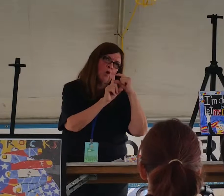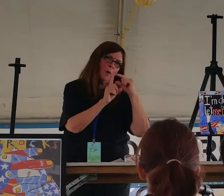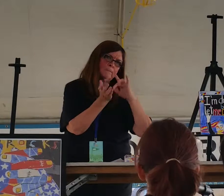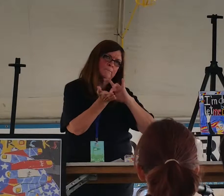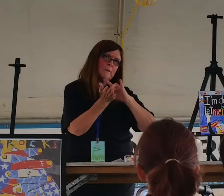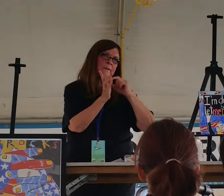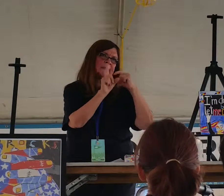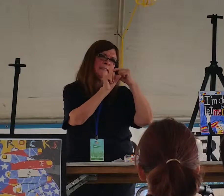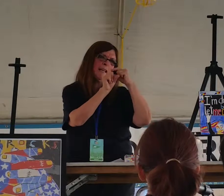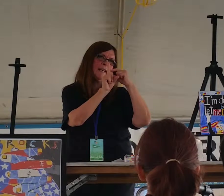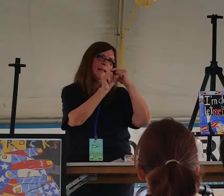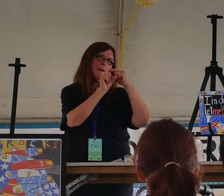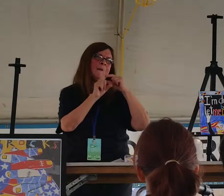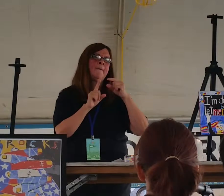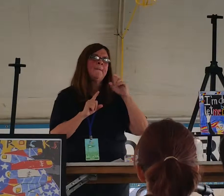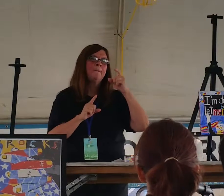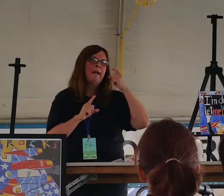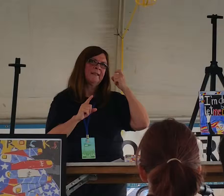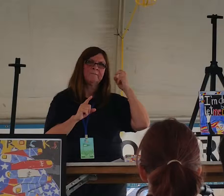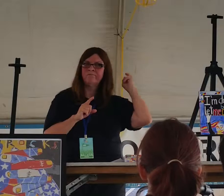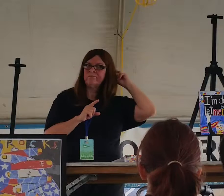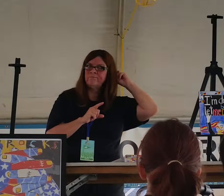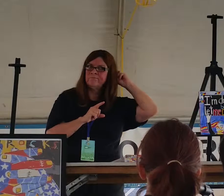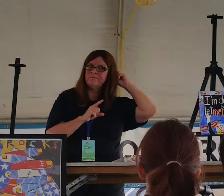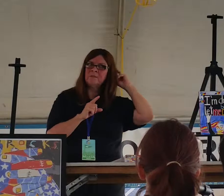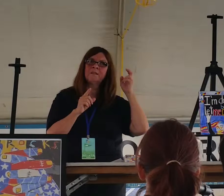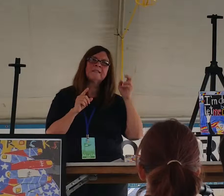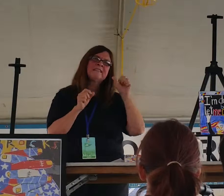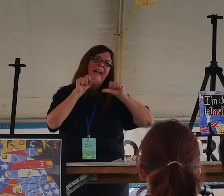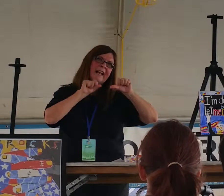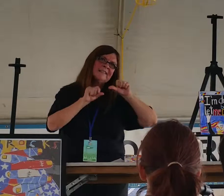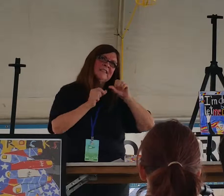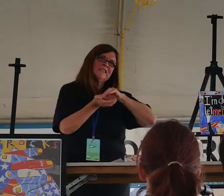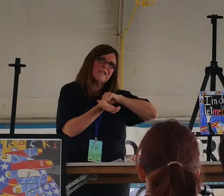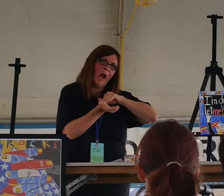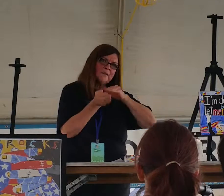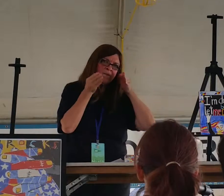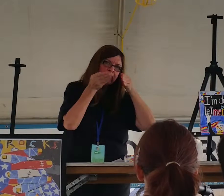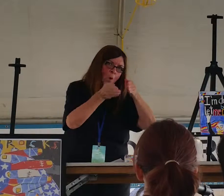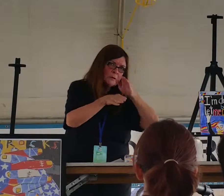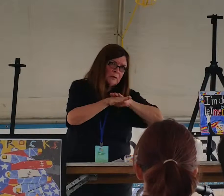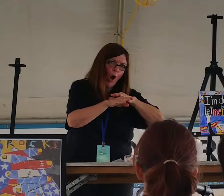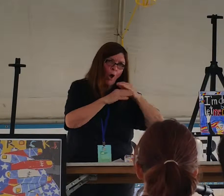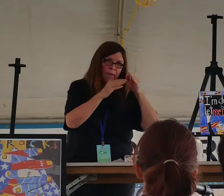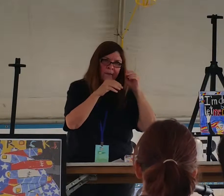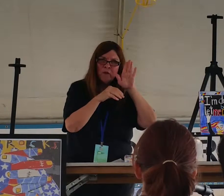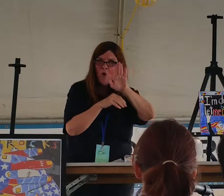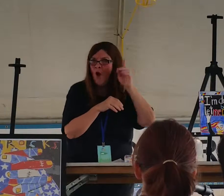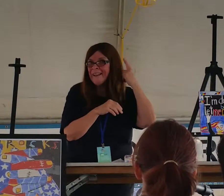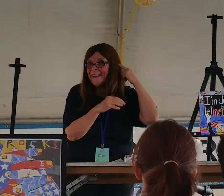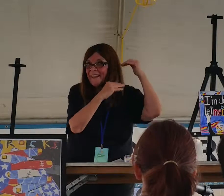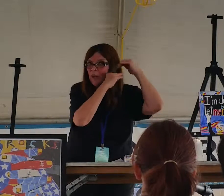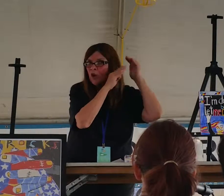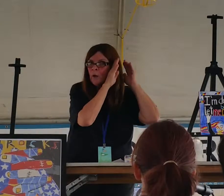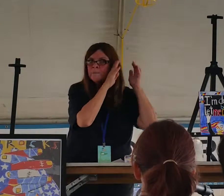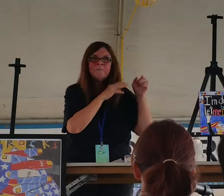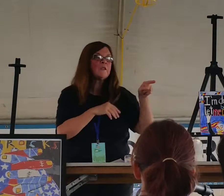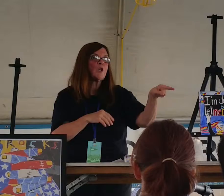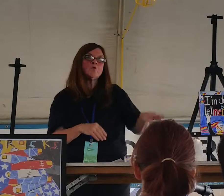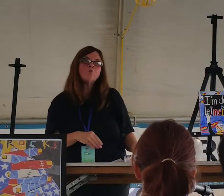So that means the medical view of deafness, that they can't hear. You know, the scientific definition. It focuses only